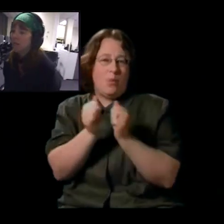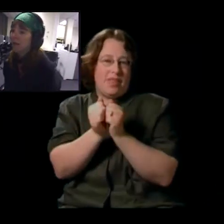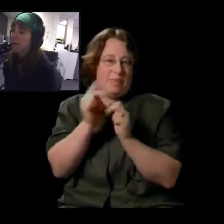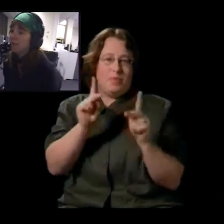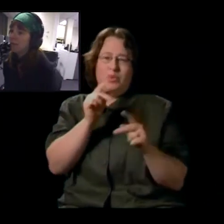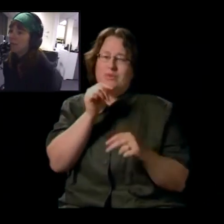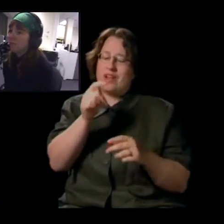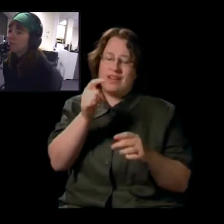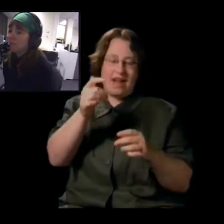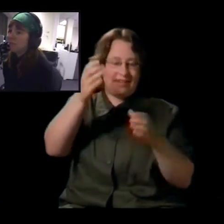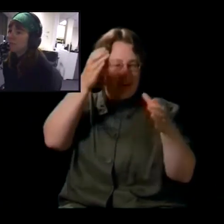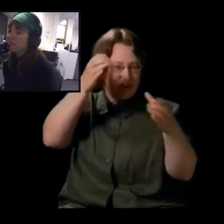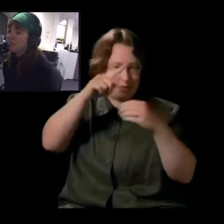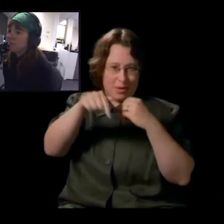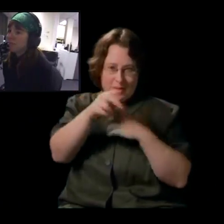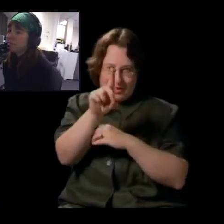help